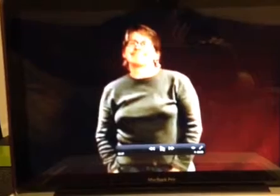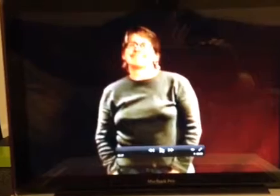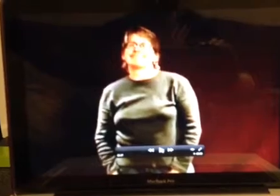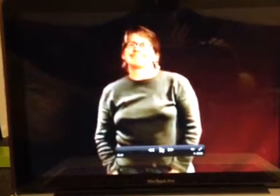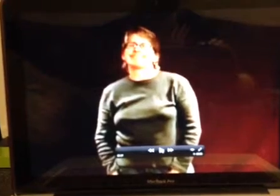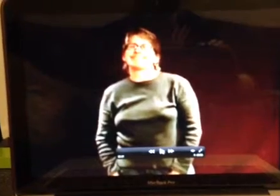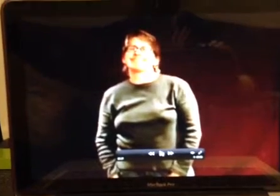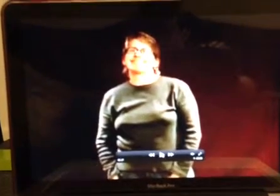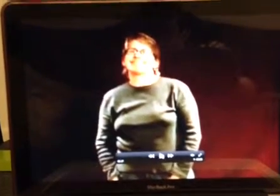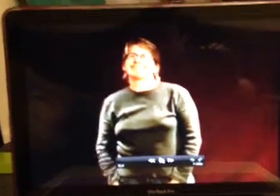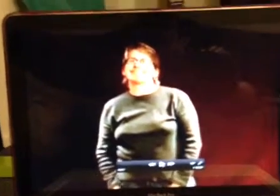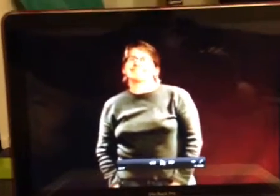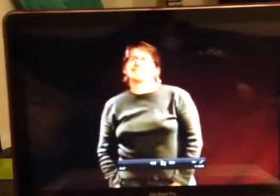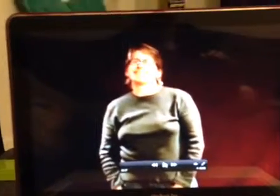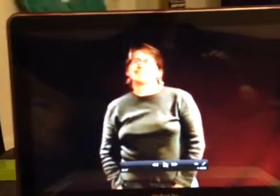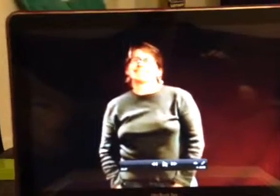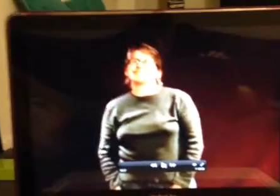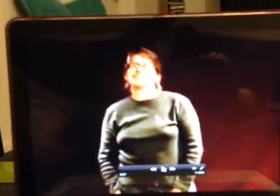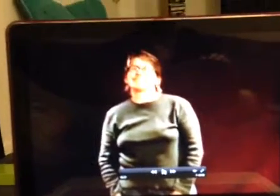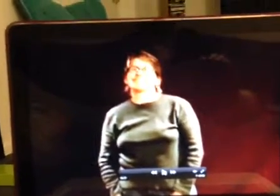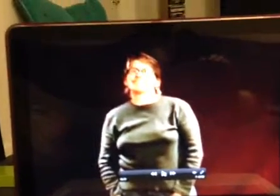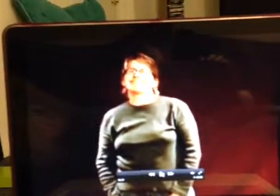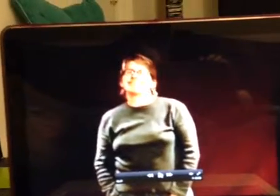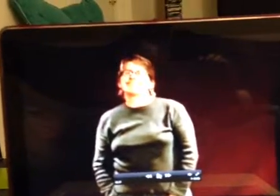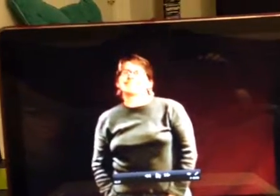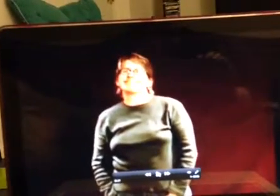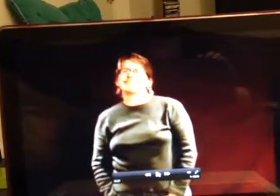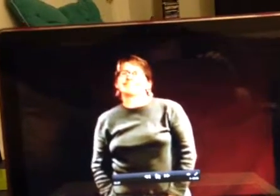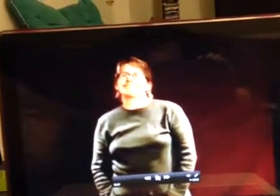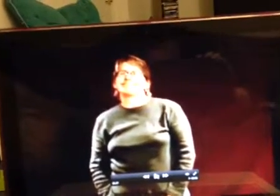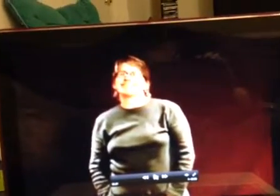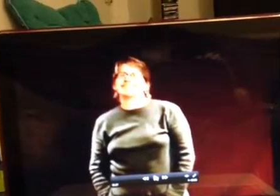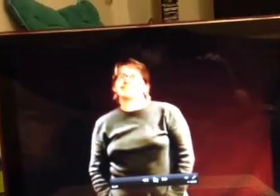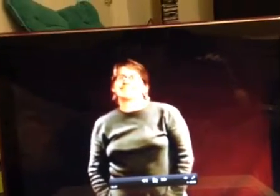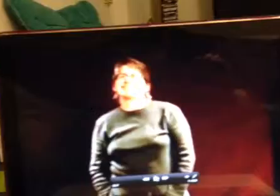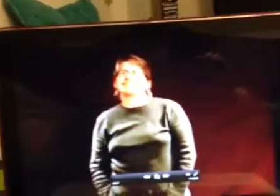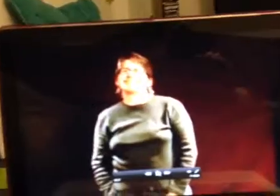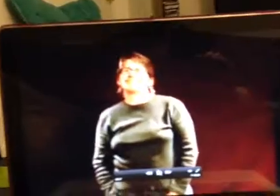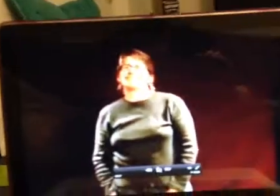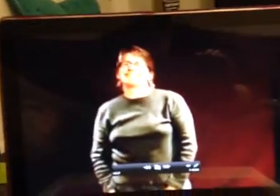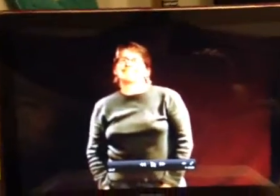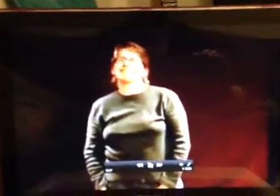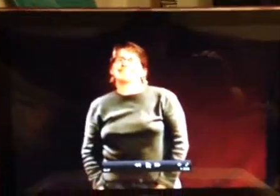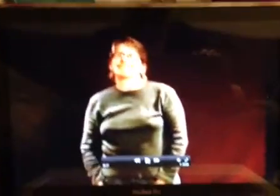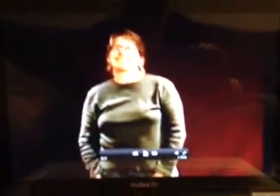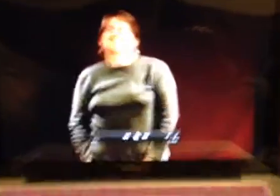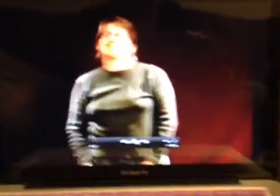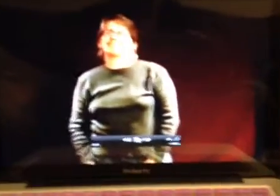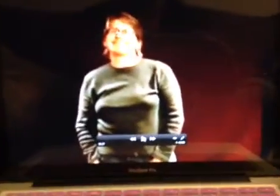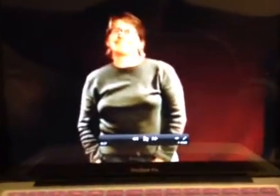just been so frustrated and pissed off. And yeah, that was my canoe trip.